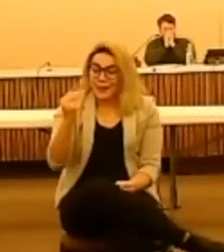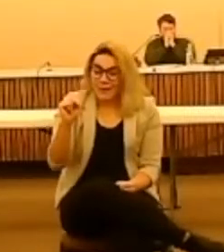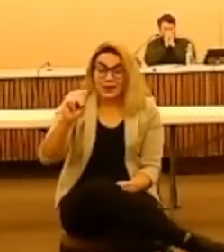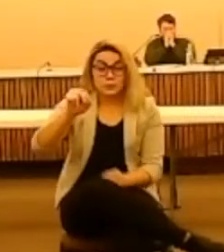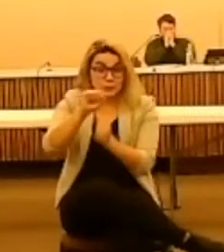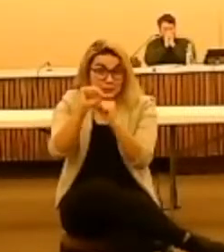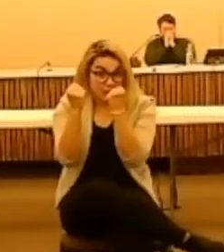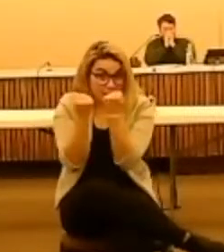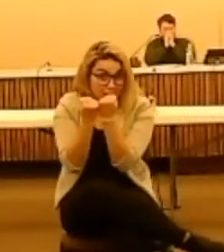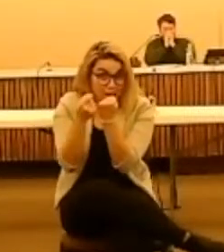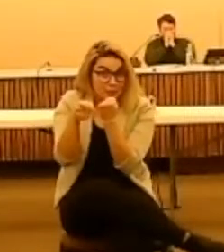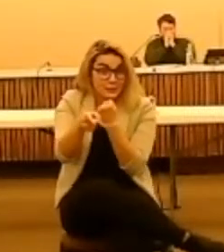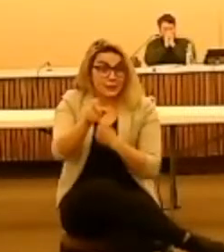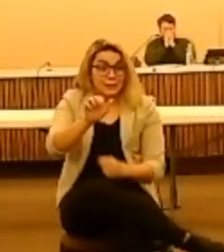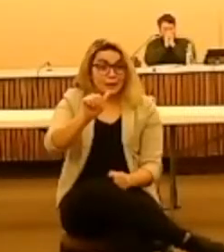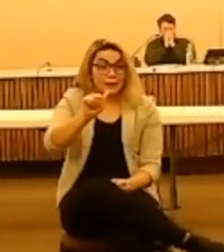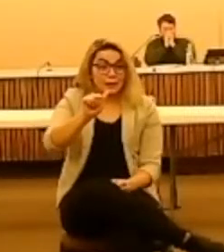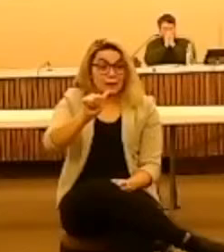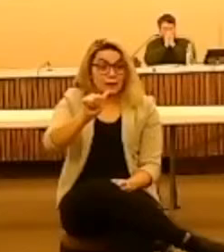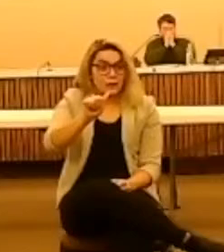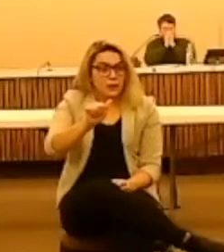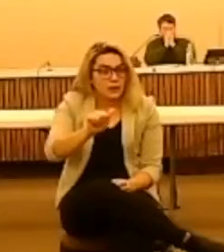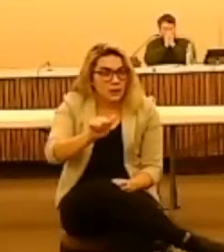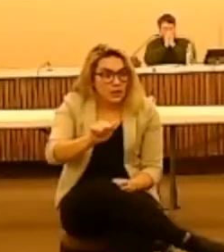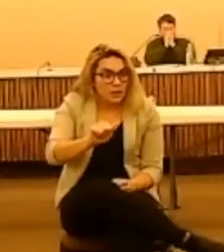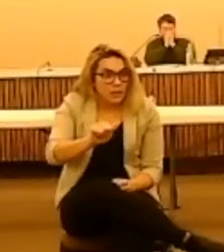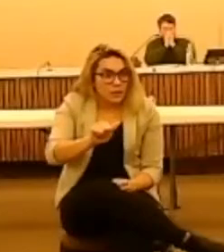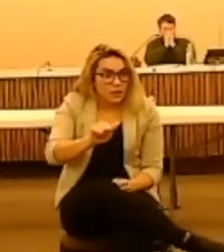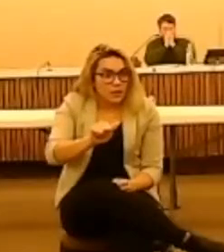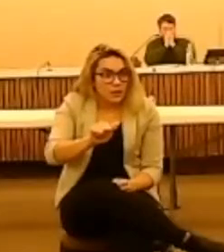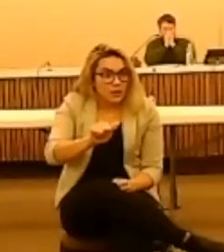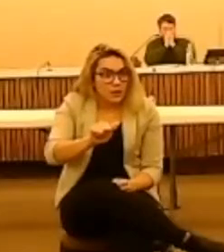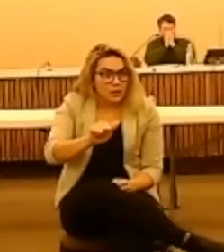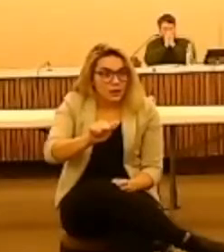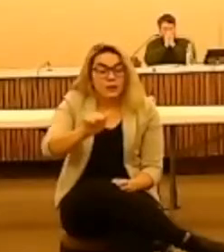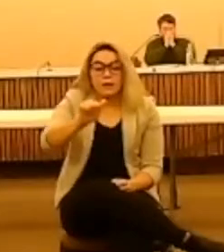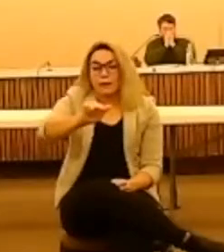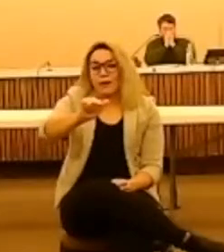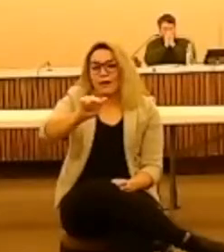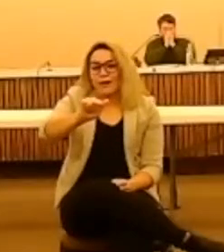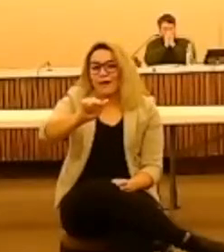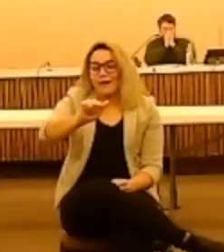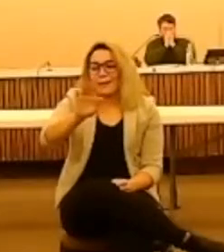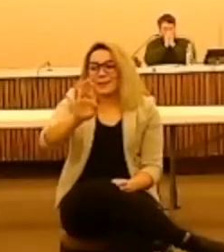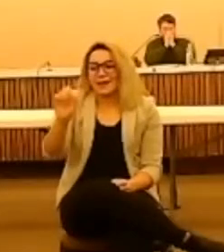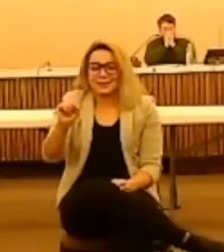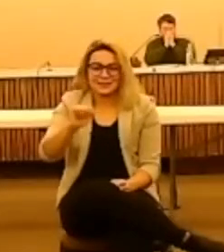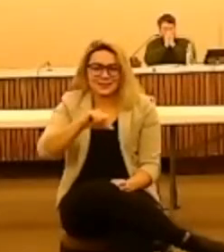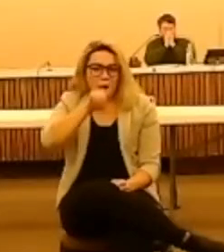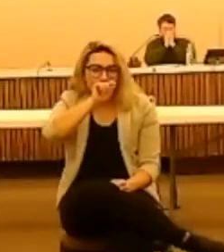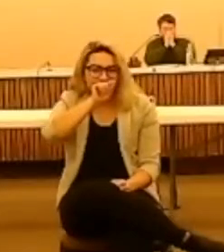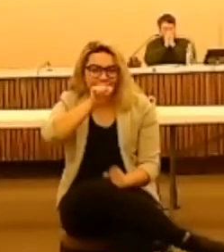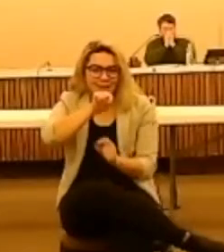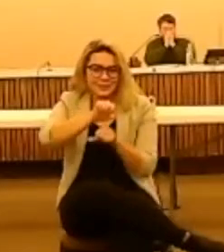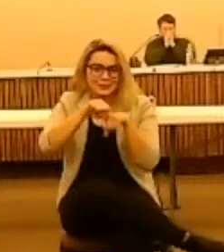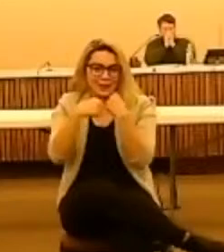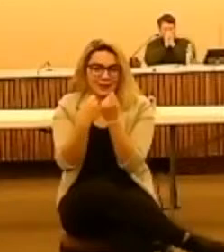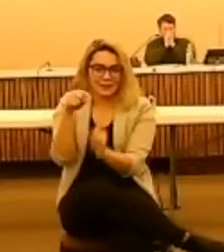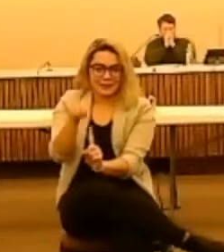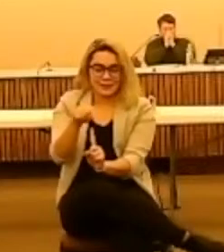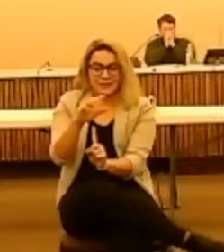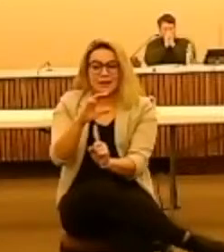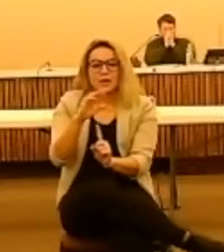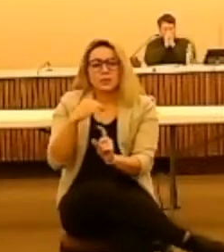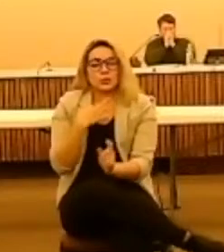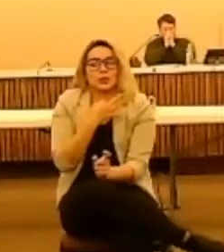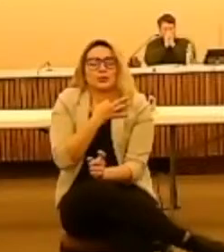different information regarding the eagle. So we were curious on how that came to be. So it